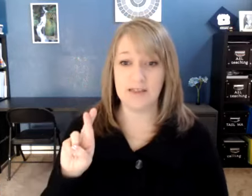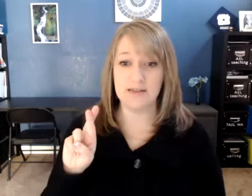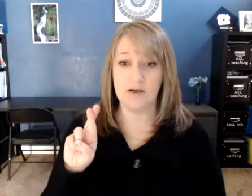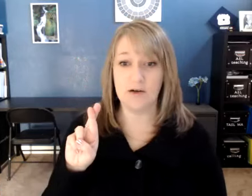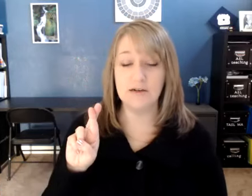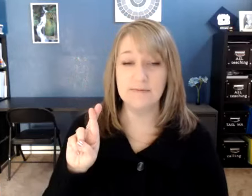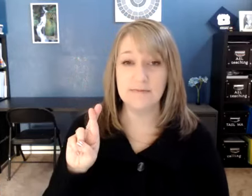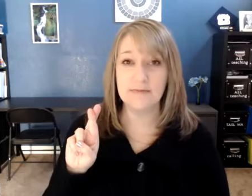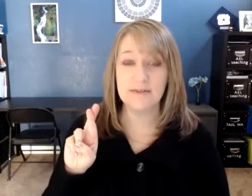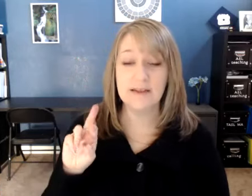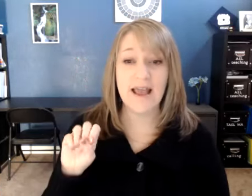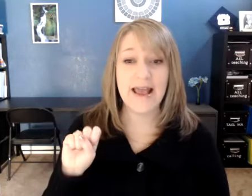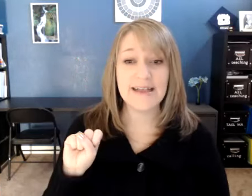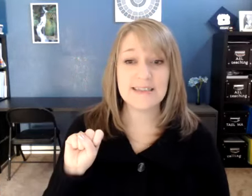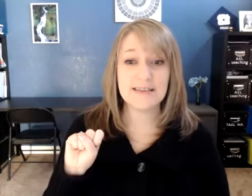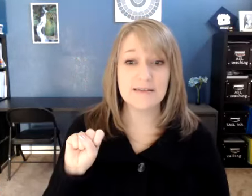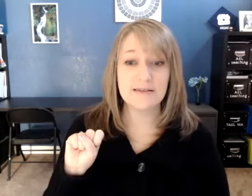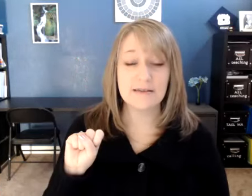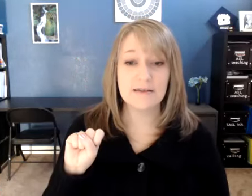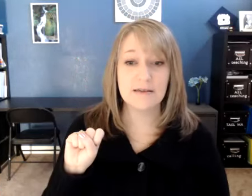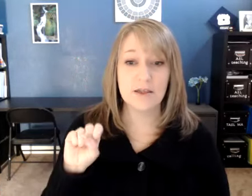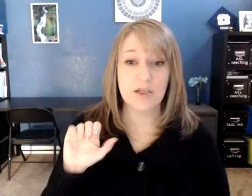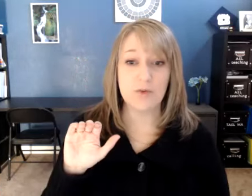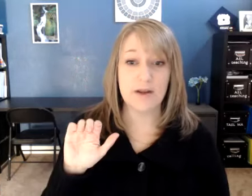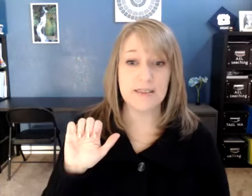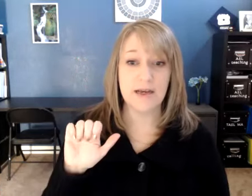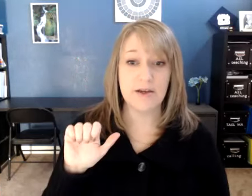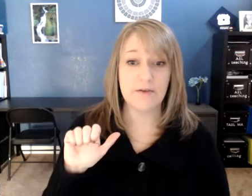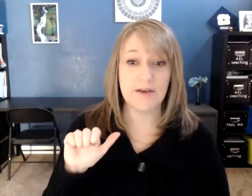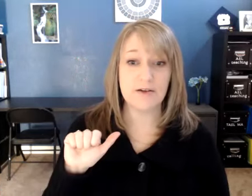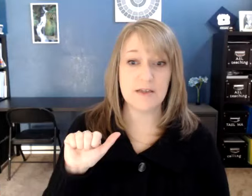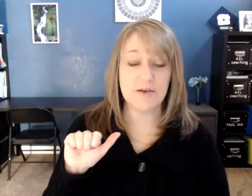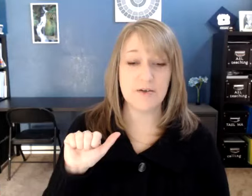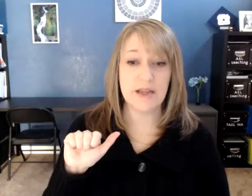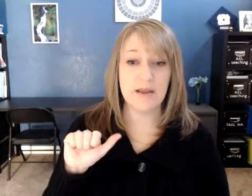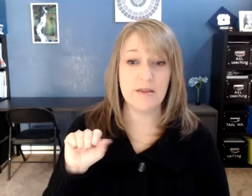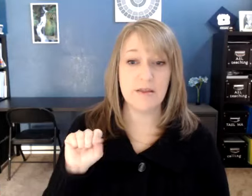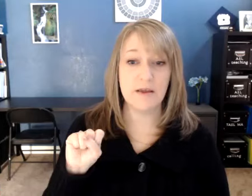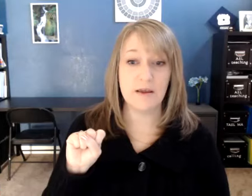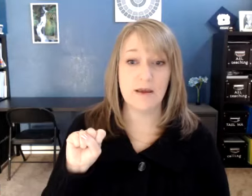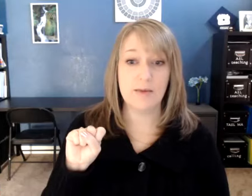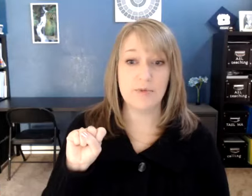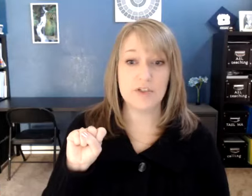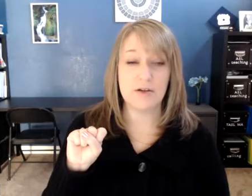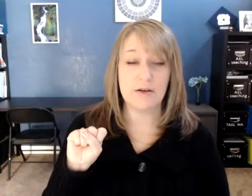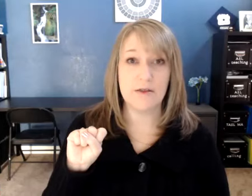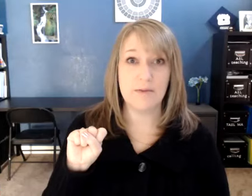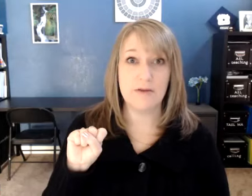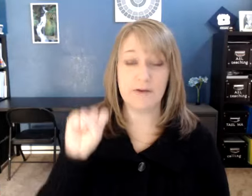That's R. S, you're going to tuck your fingers underneath and put your thumb in